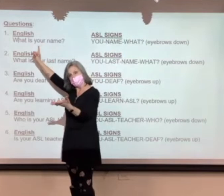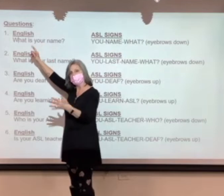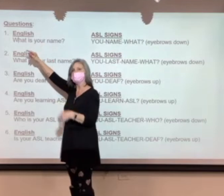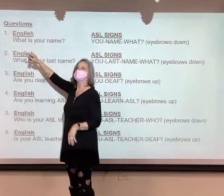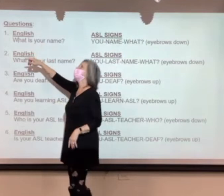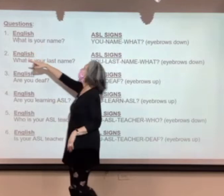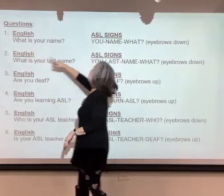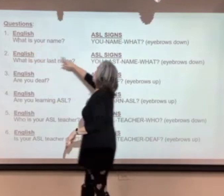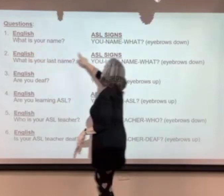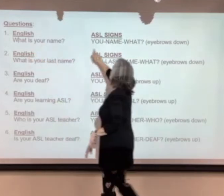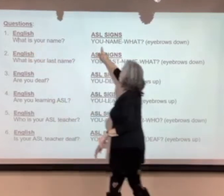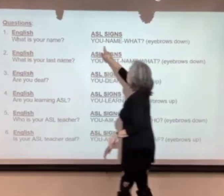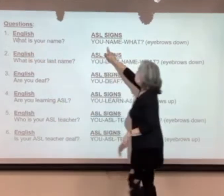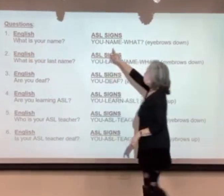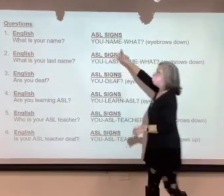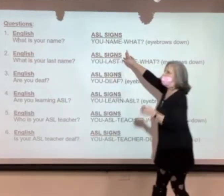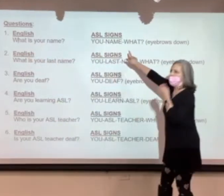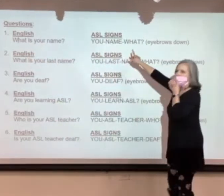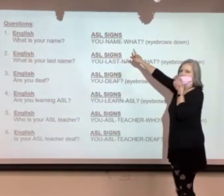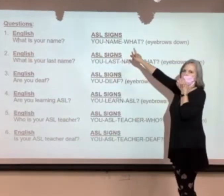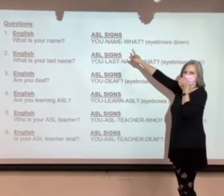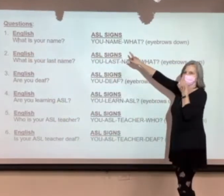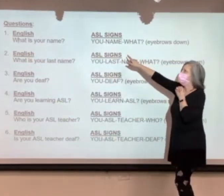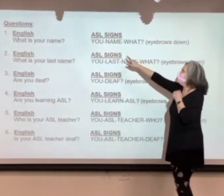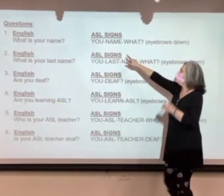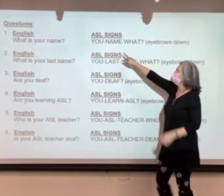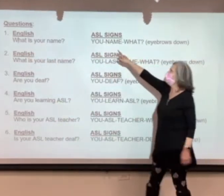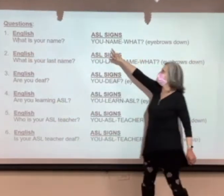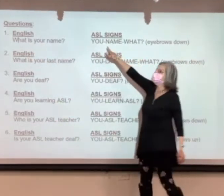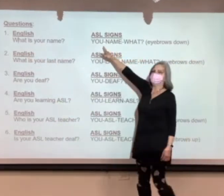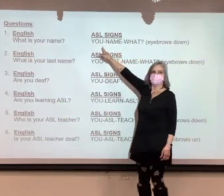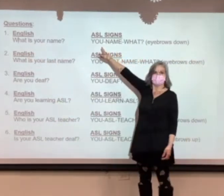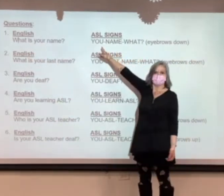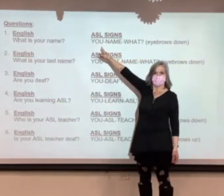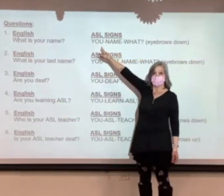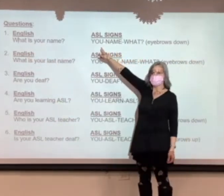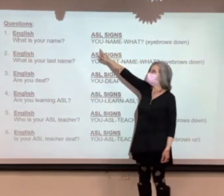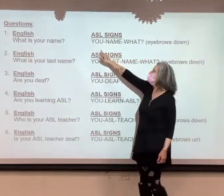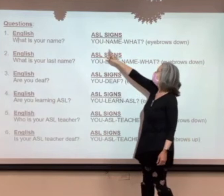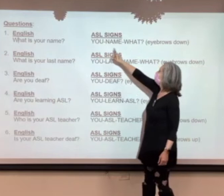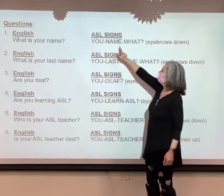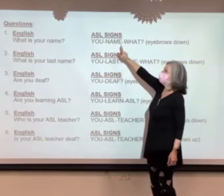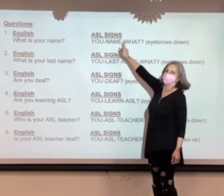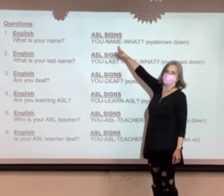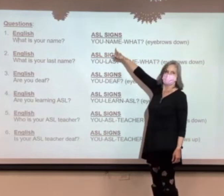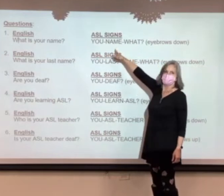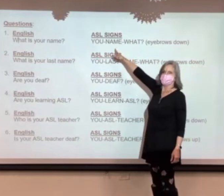name? In ASL, these are the exact signs you're doing. You're going to point to the person you're talking to. You're going to sign the word